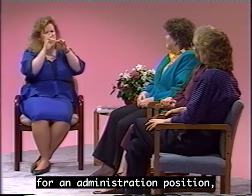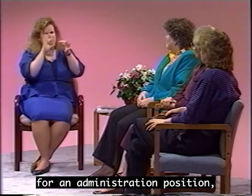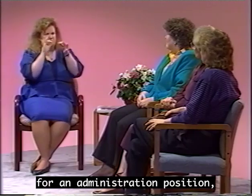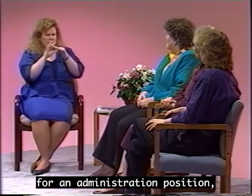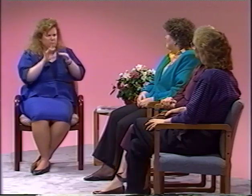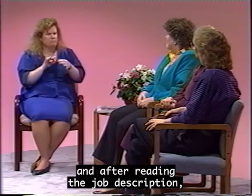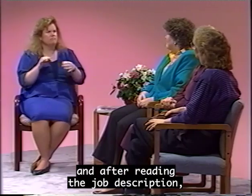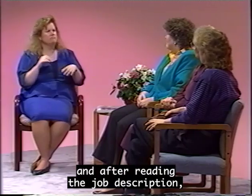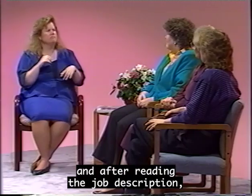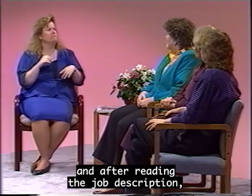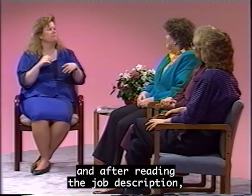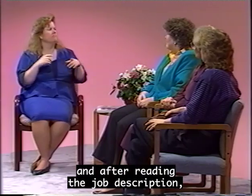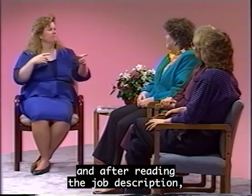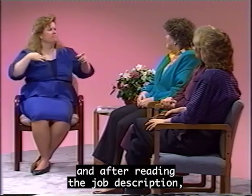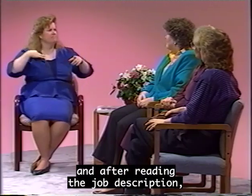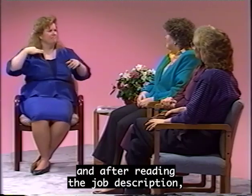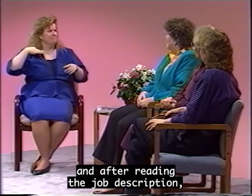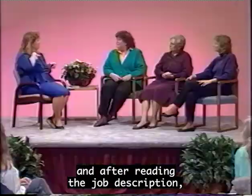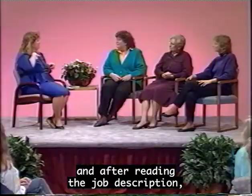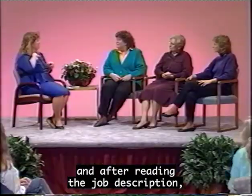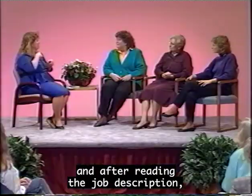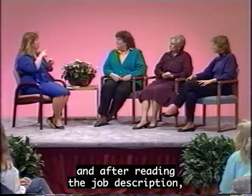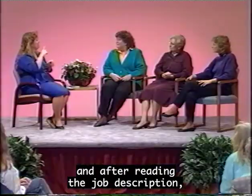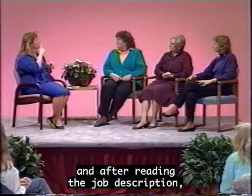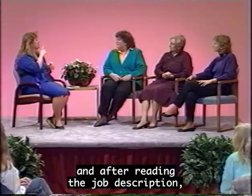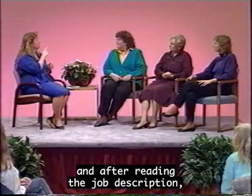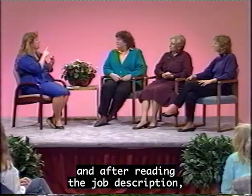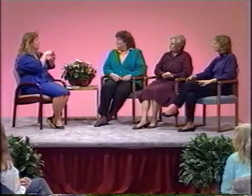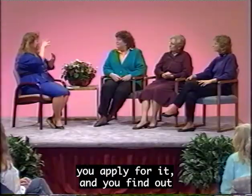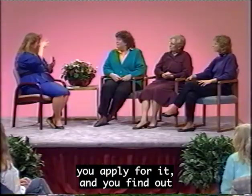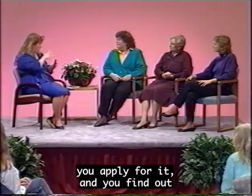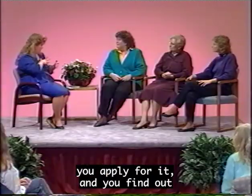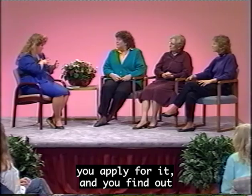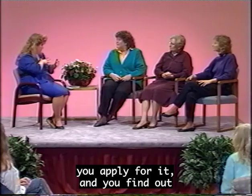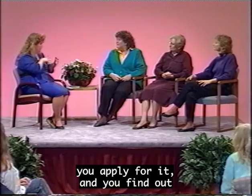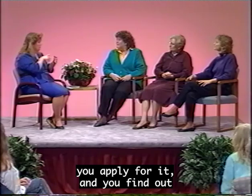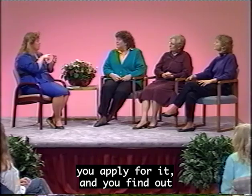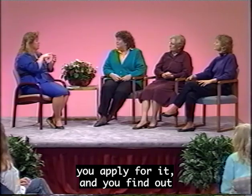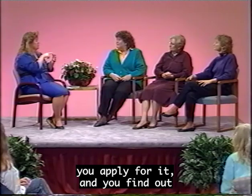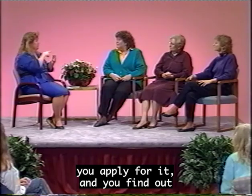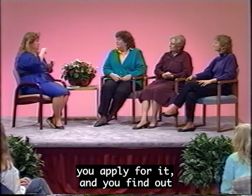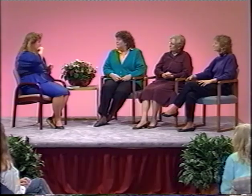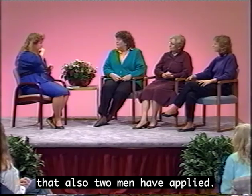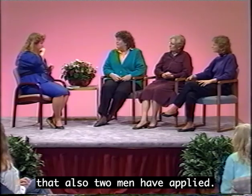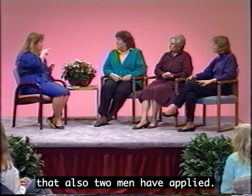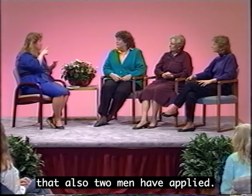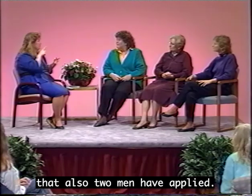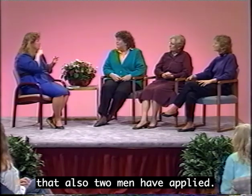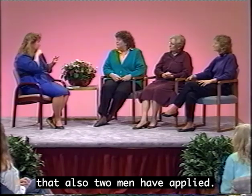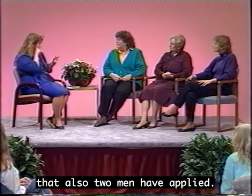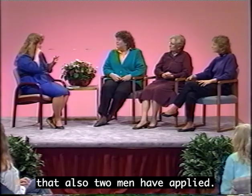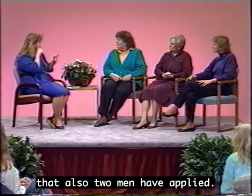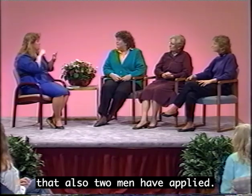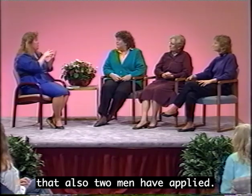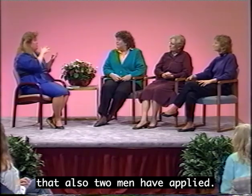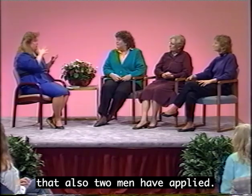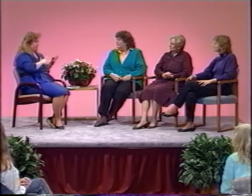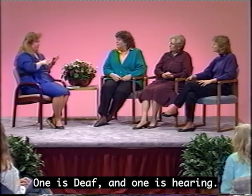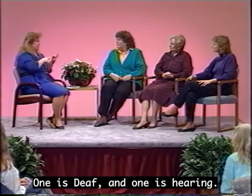position, and after reading the job description, you apply for it, and you find out that also 2 men have applied. One is deaf